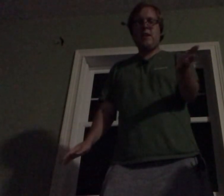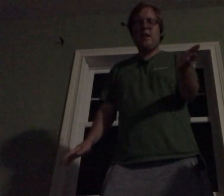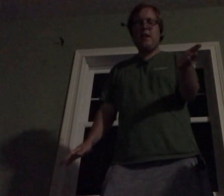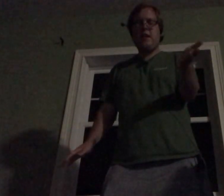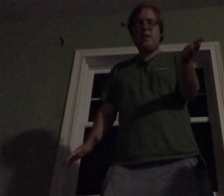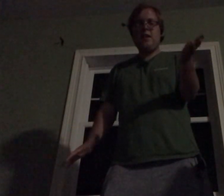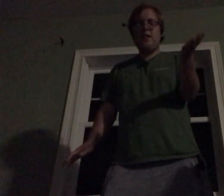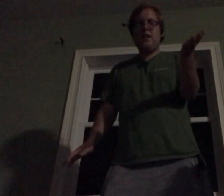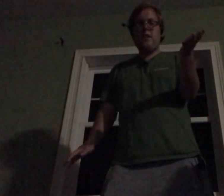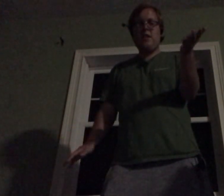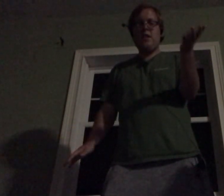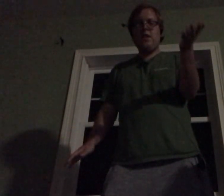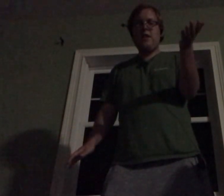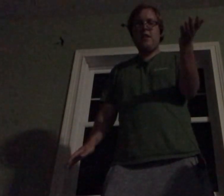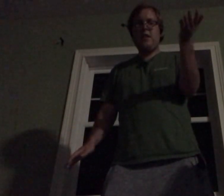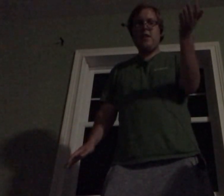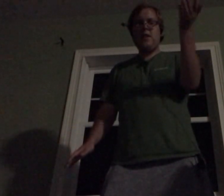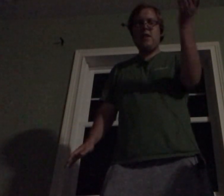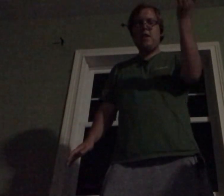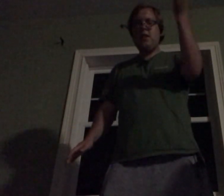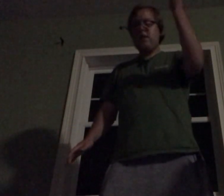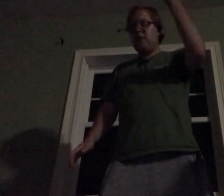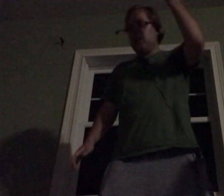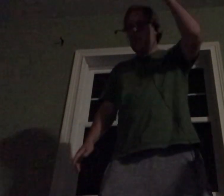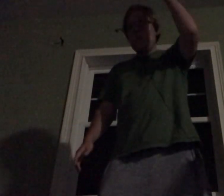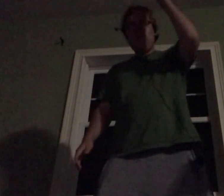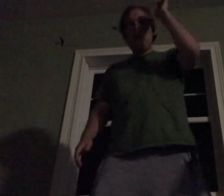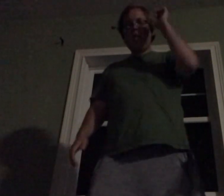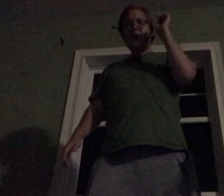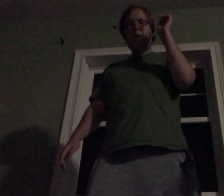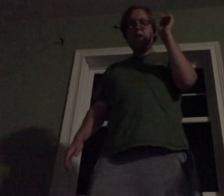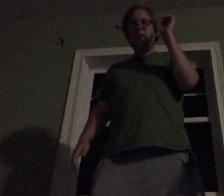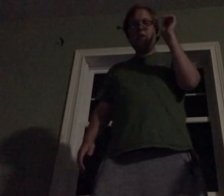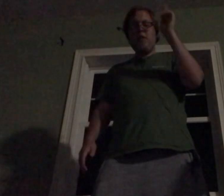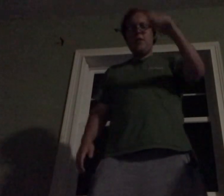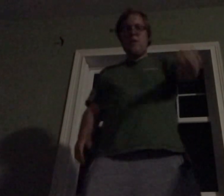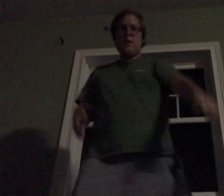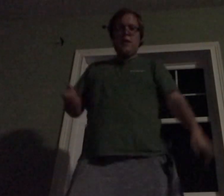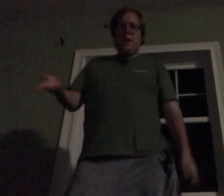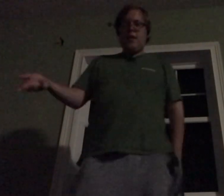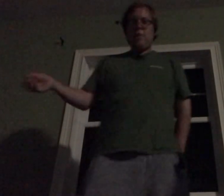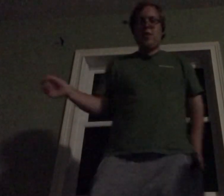this. In the end, it'll all work out. I